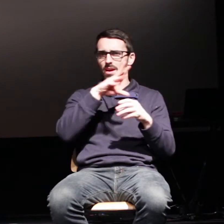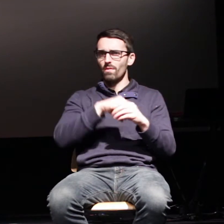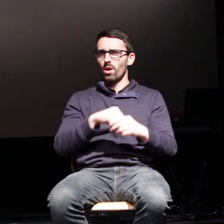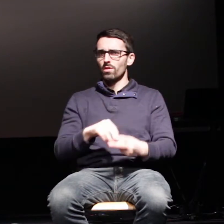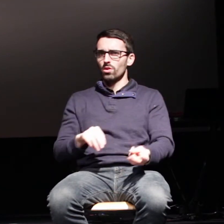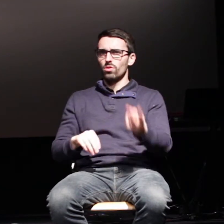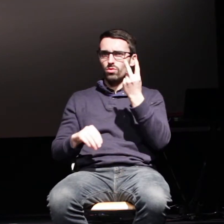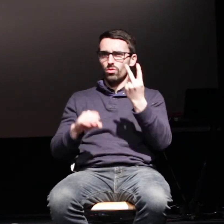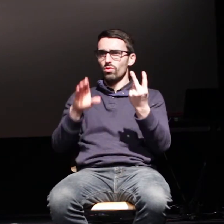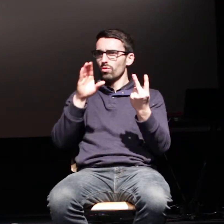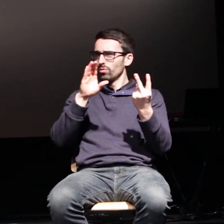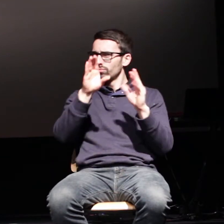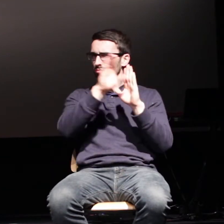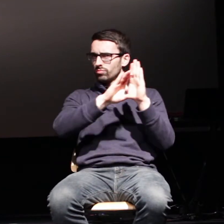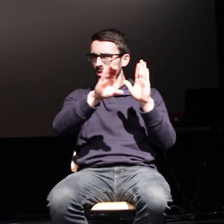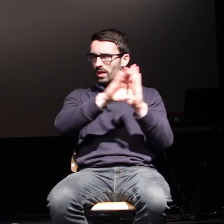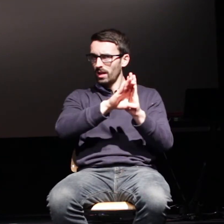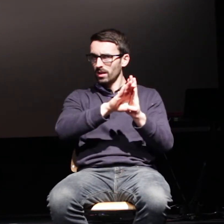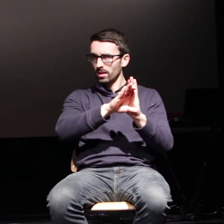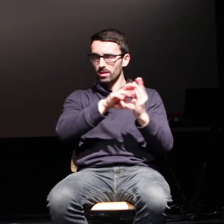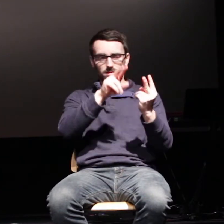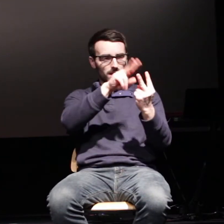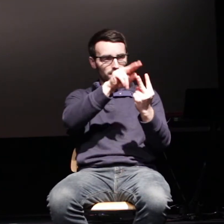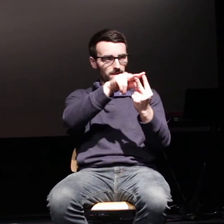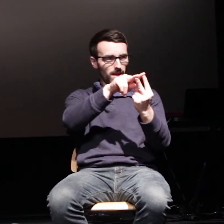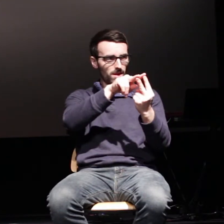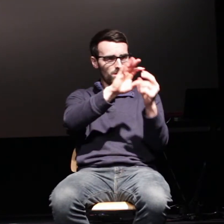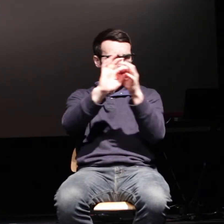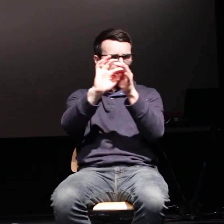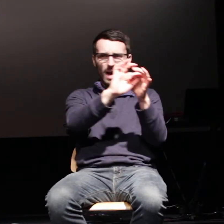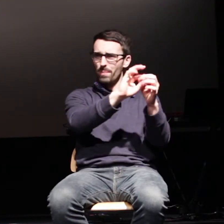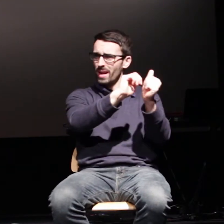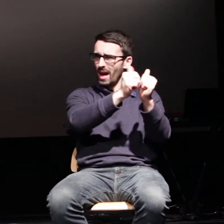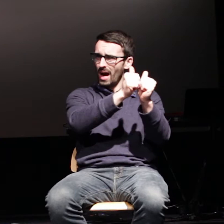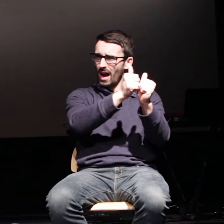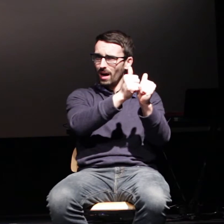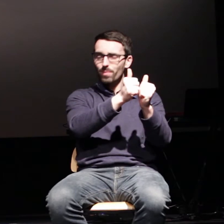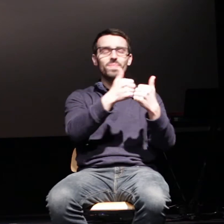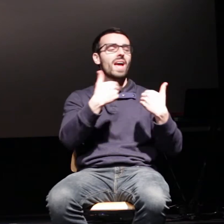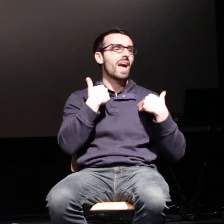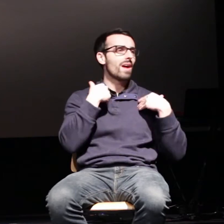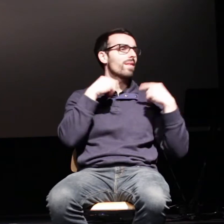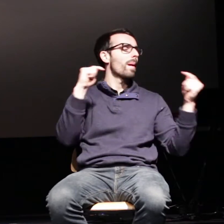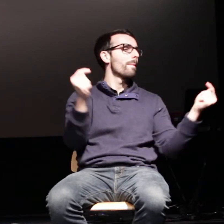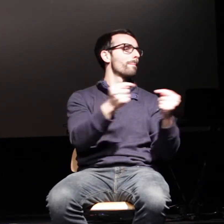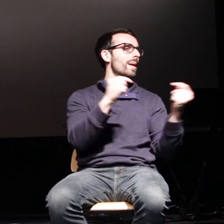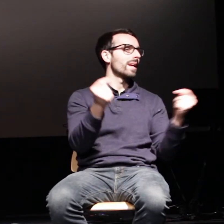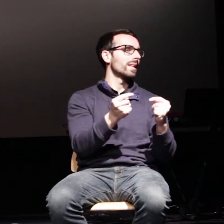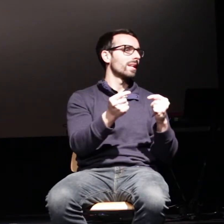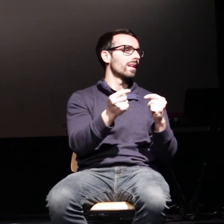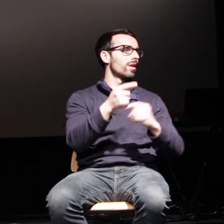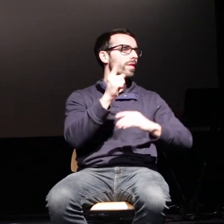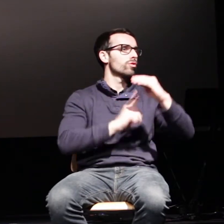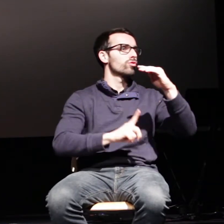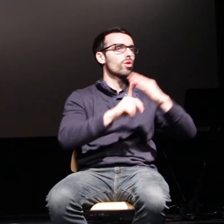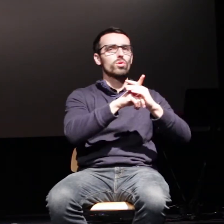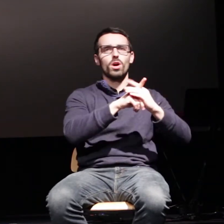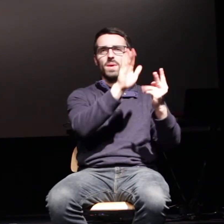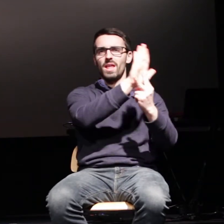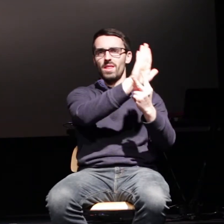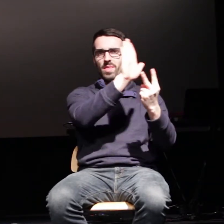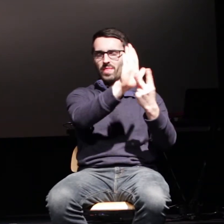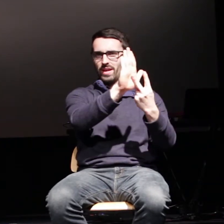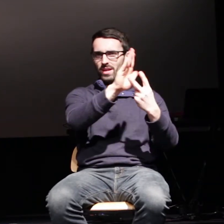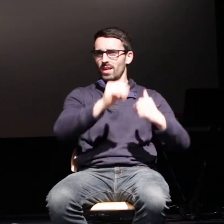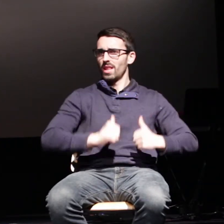characters, what they have in common is pain has entered their lives, and it's interrupted their lives. It's interrupted their routine, and it's